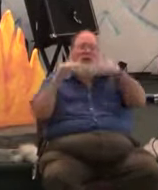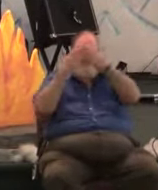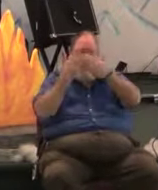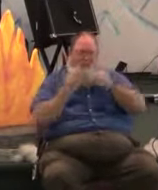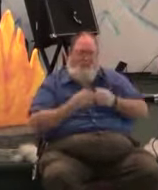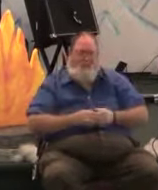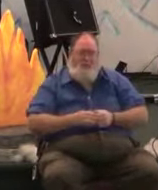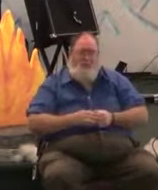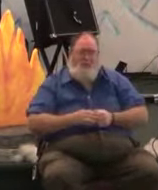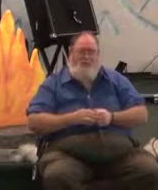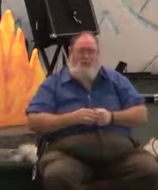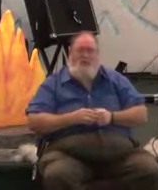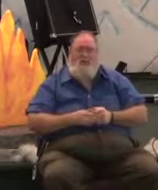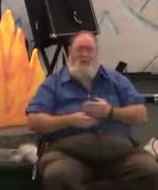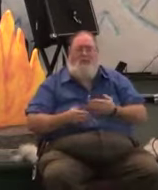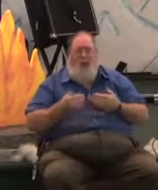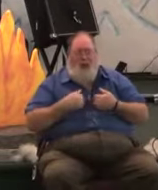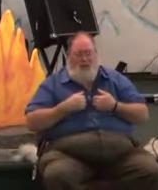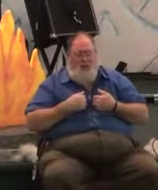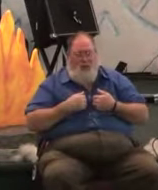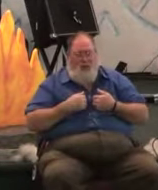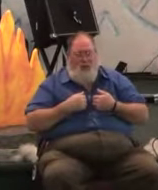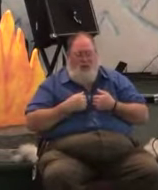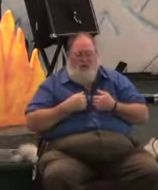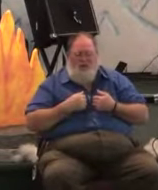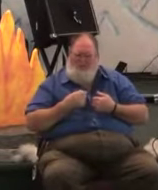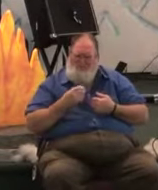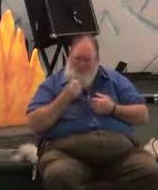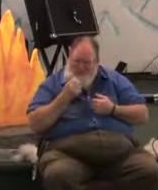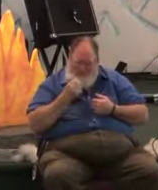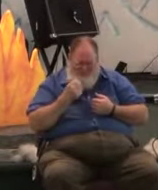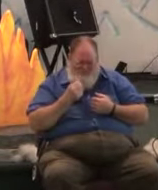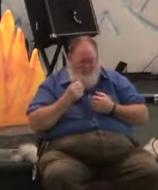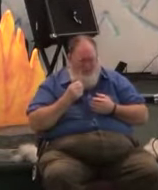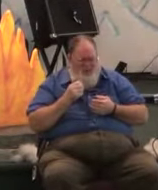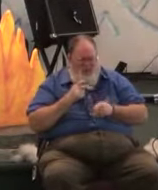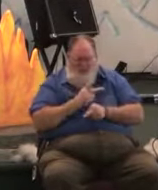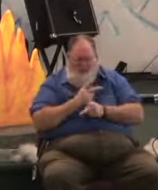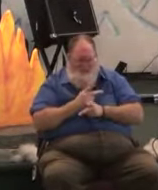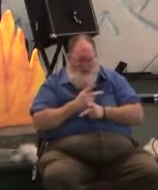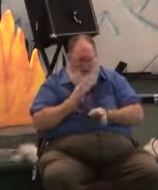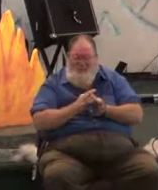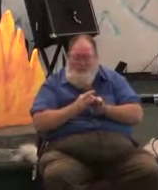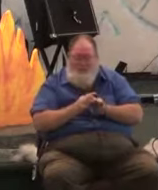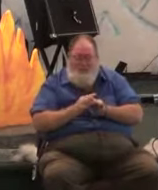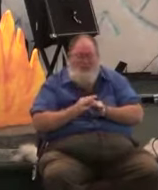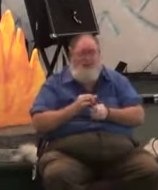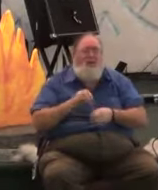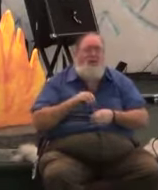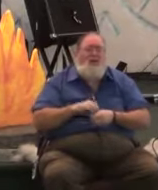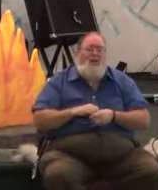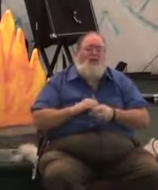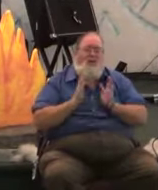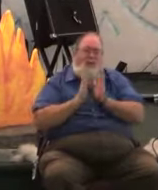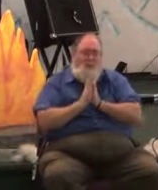would work, and we talked about that. Here they pray. God sends an angel in among these